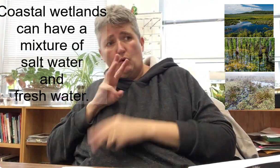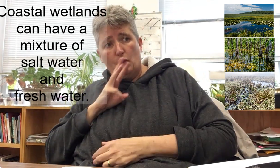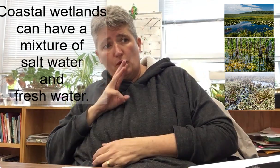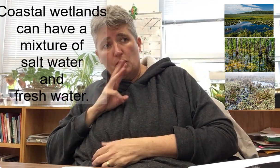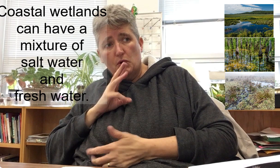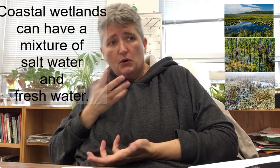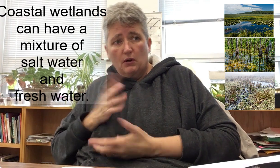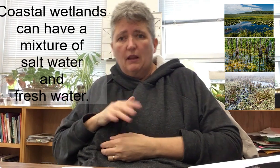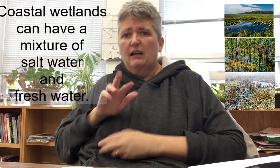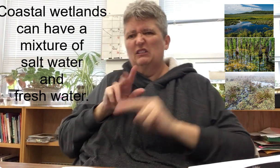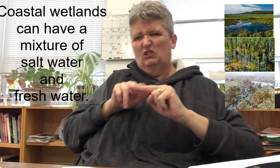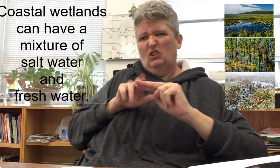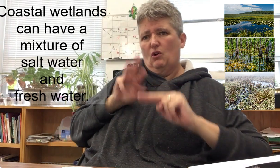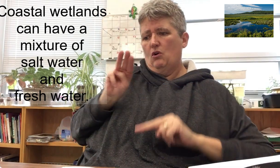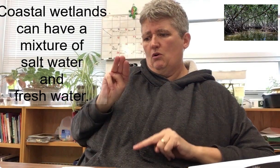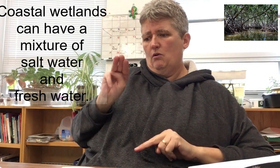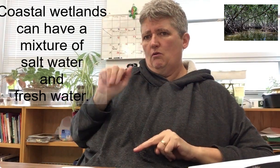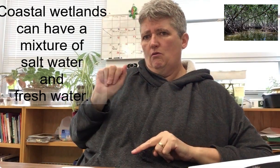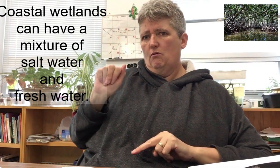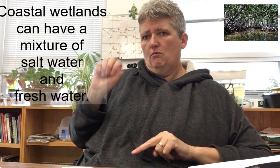called a saltwater marsh.